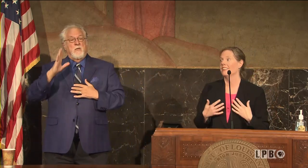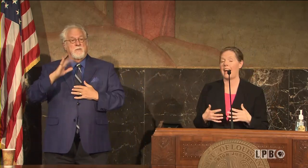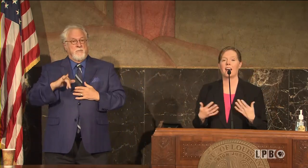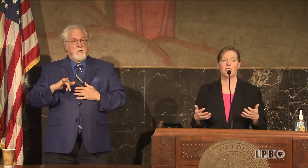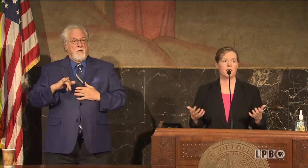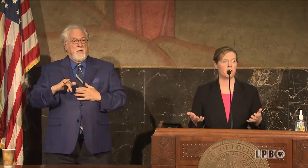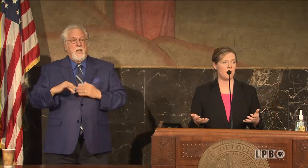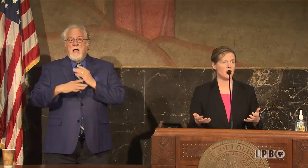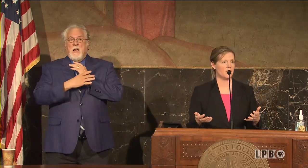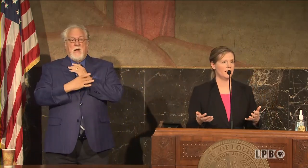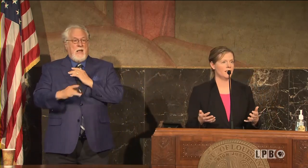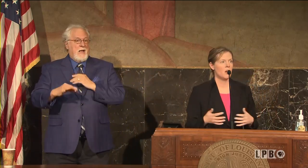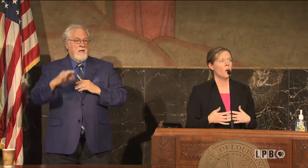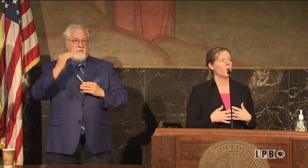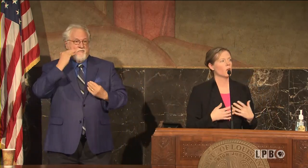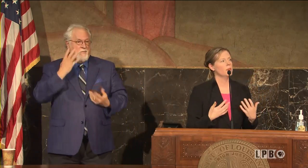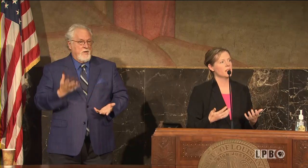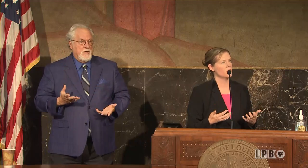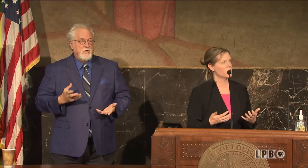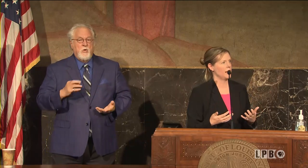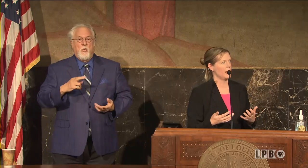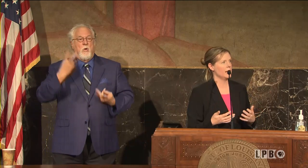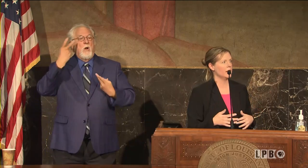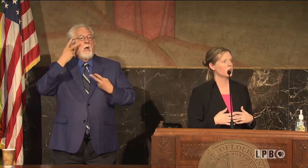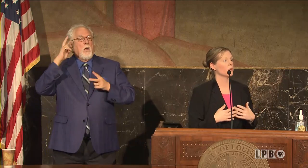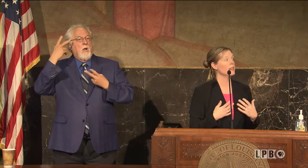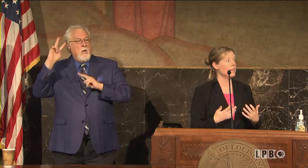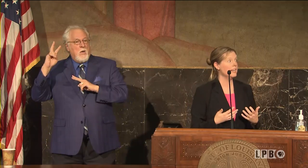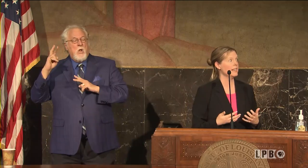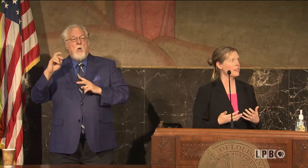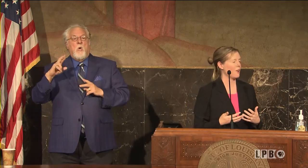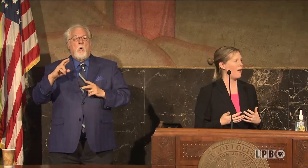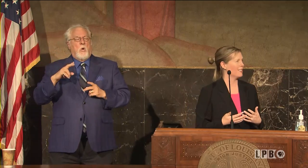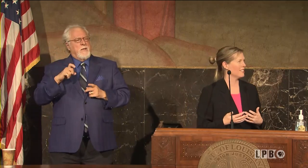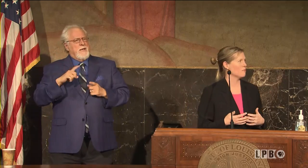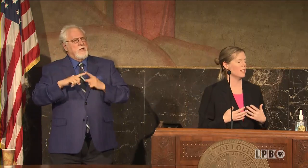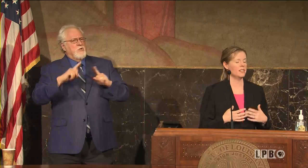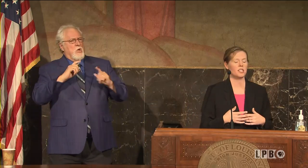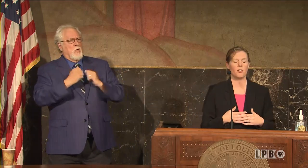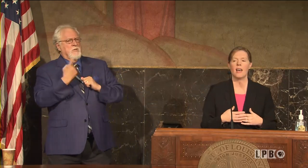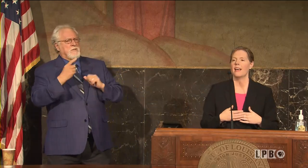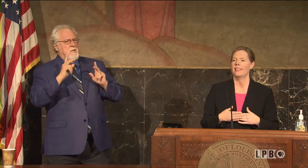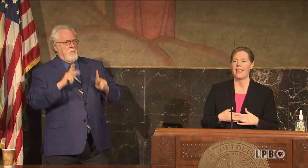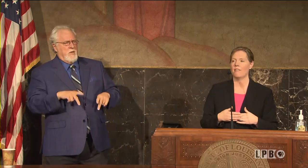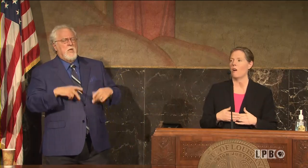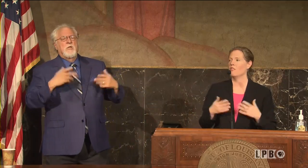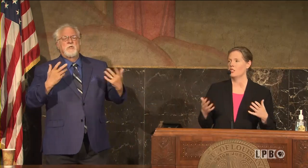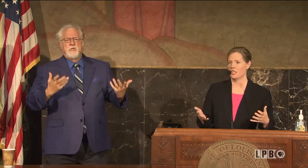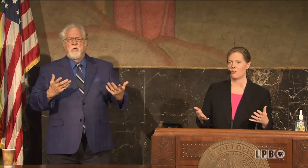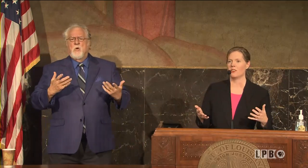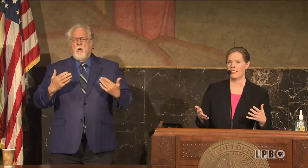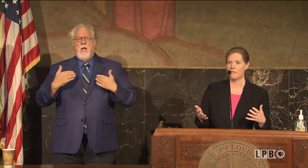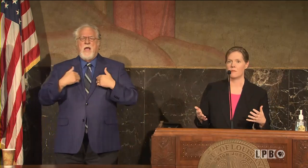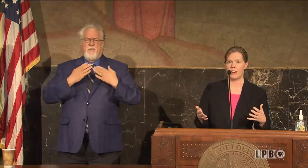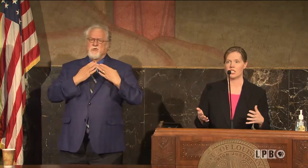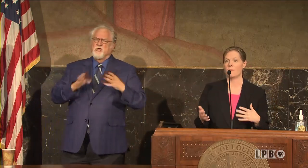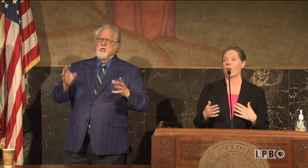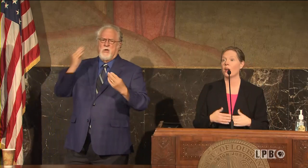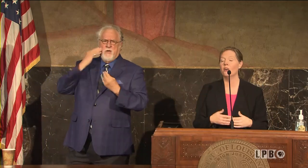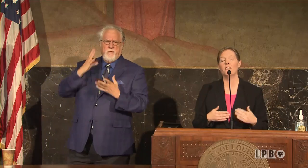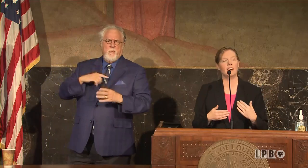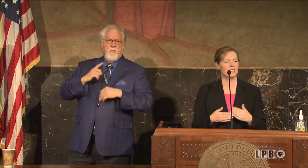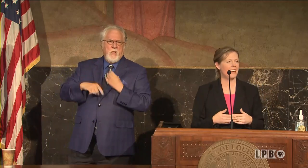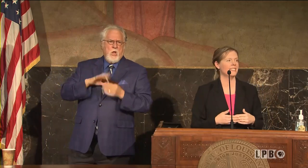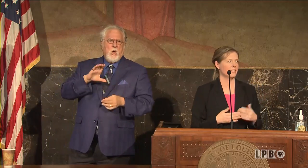simply lack of information or misunderstandings or needing to talk to someone. And so they have all the general information